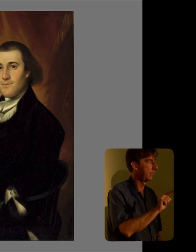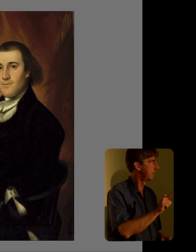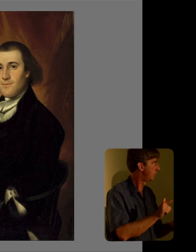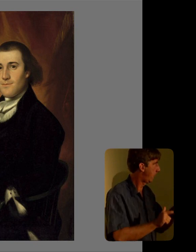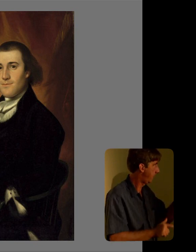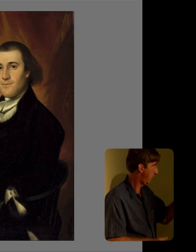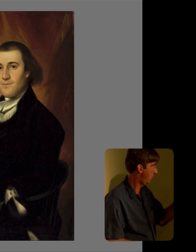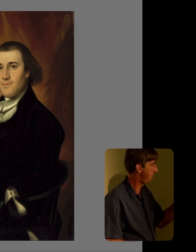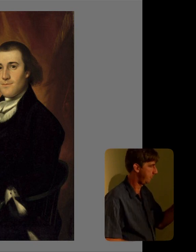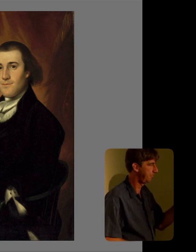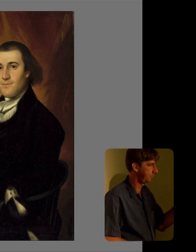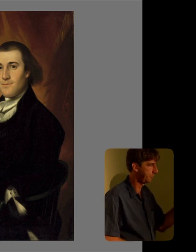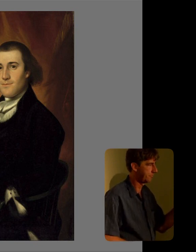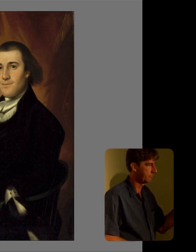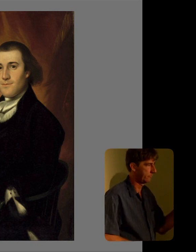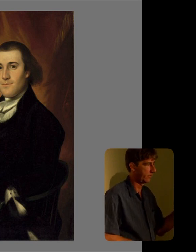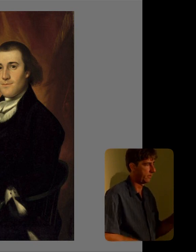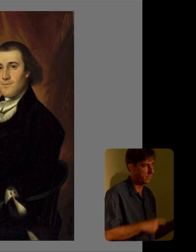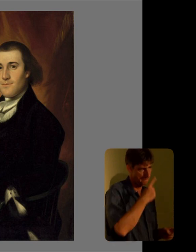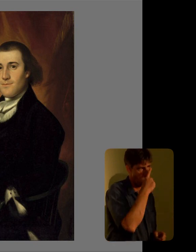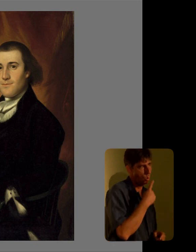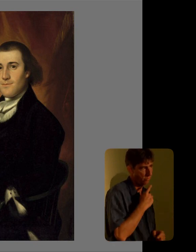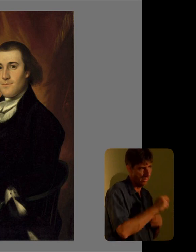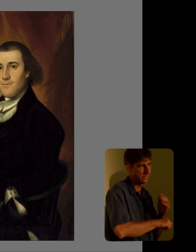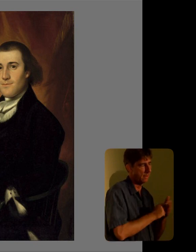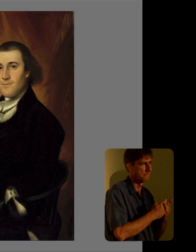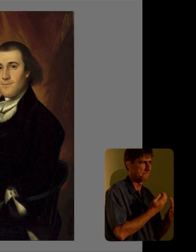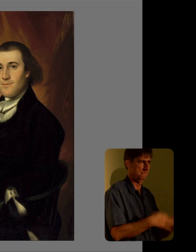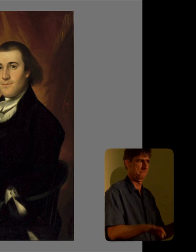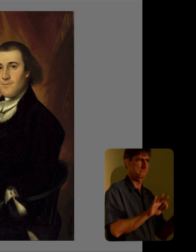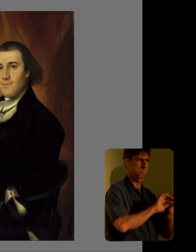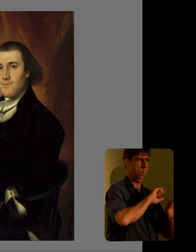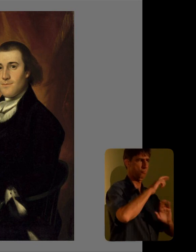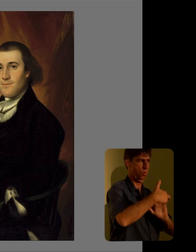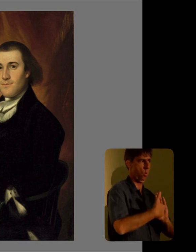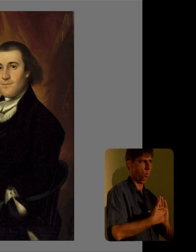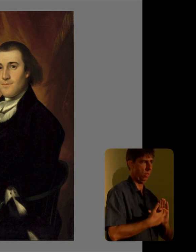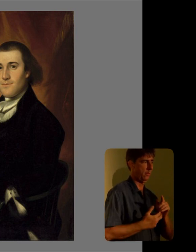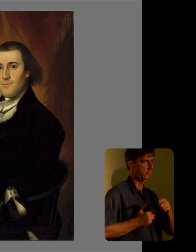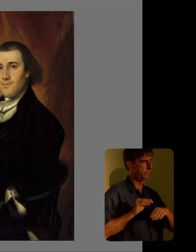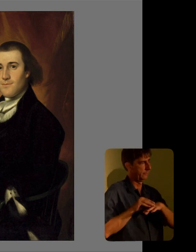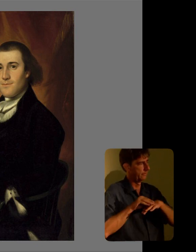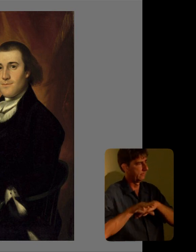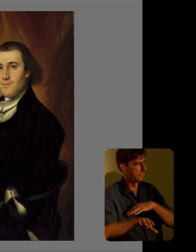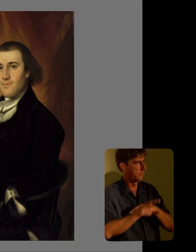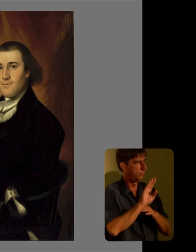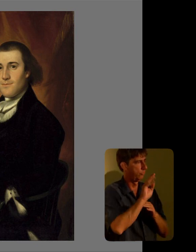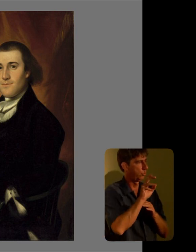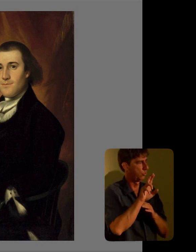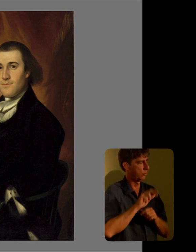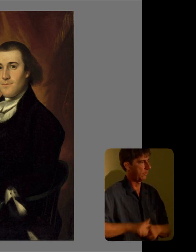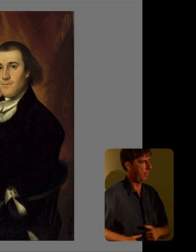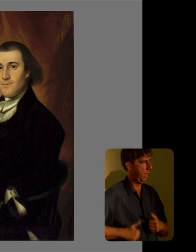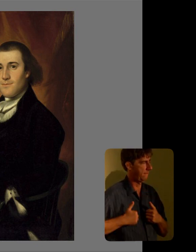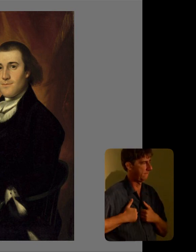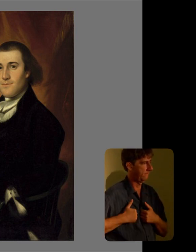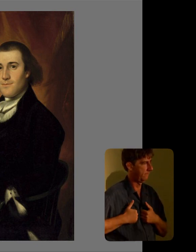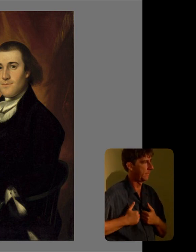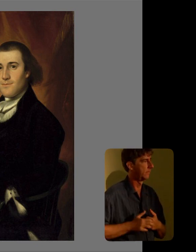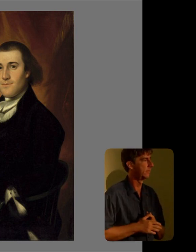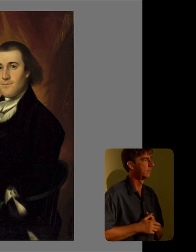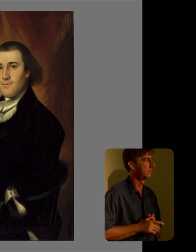portrait by Ralph Earle from this time, played a major role in Brewster's life. He was Earle's major